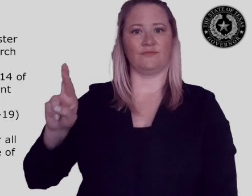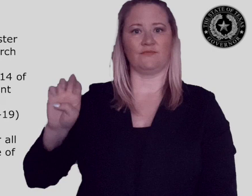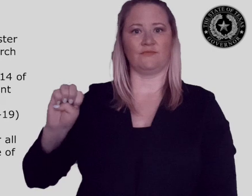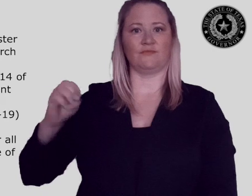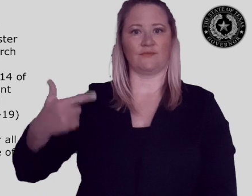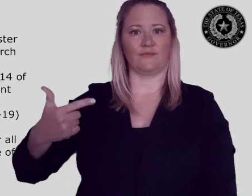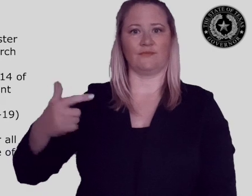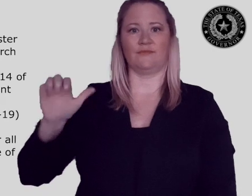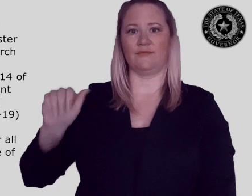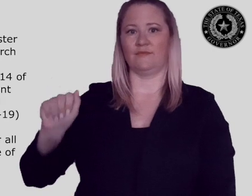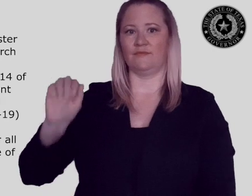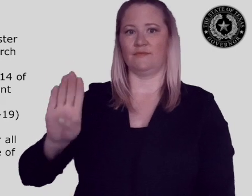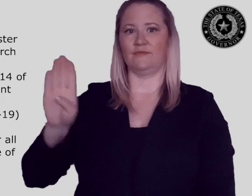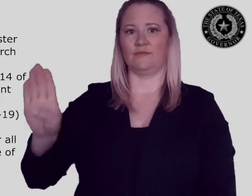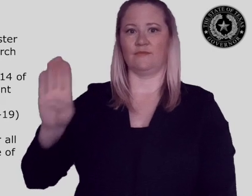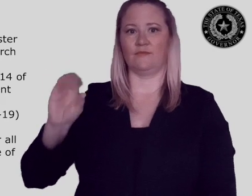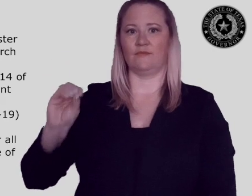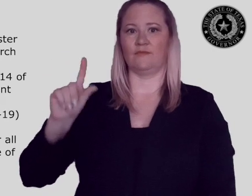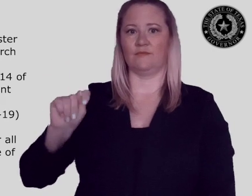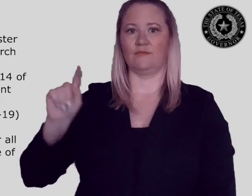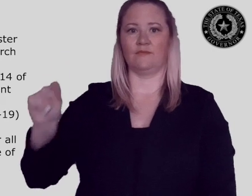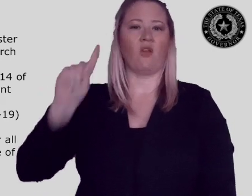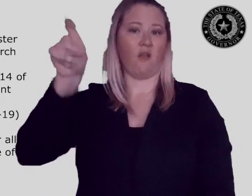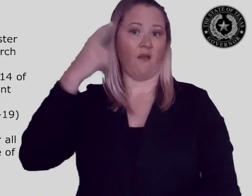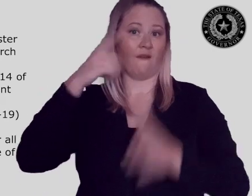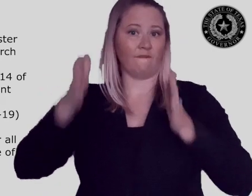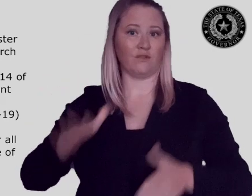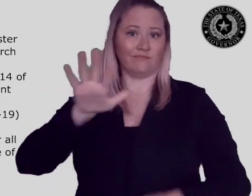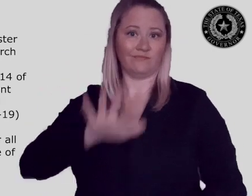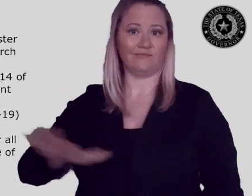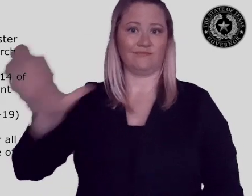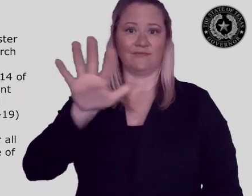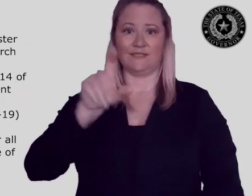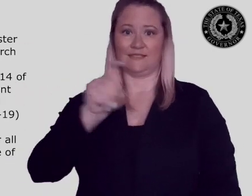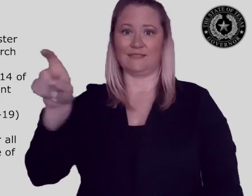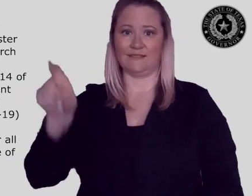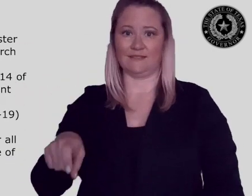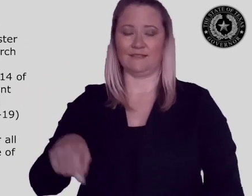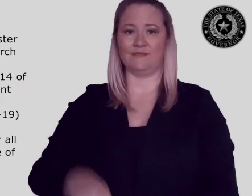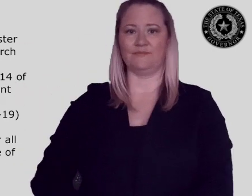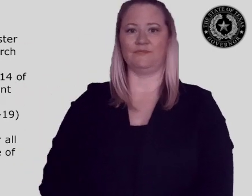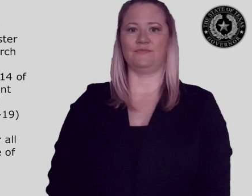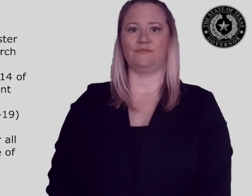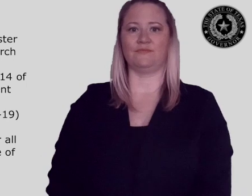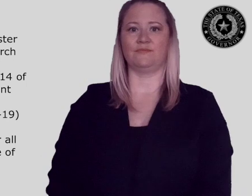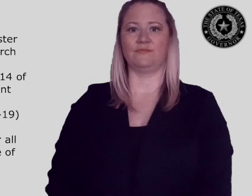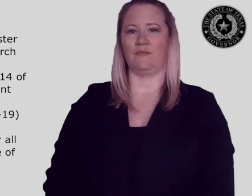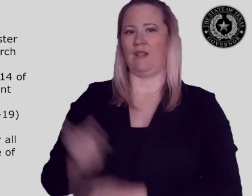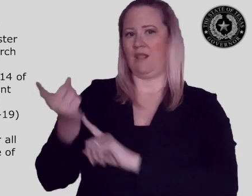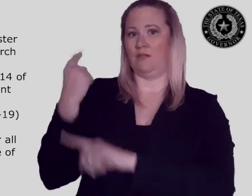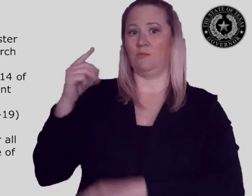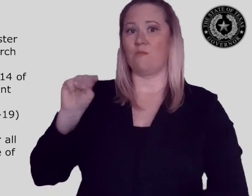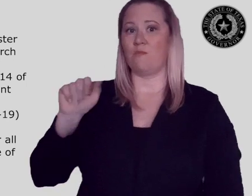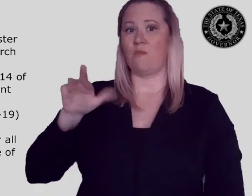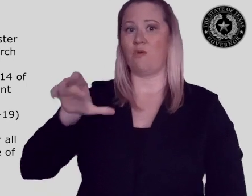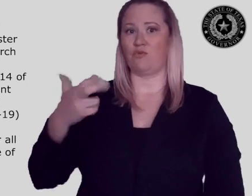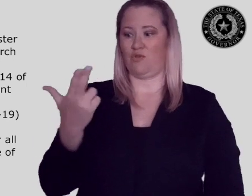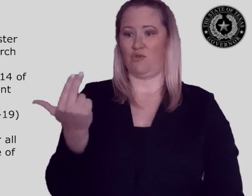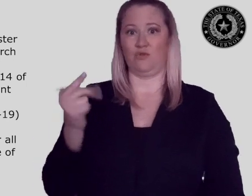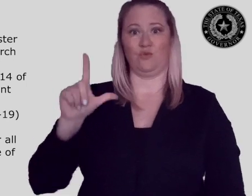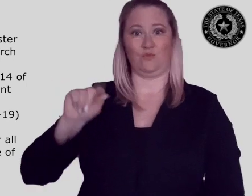Whereas I, Greg Abbott, Governor of Texas, issued a disaster proclamation on March 13,